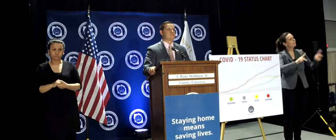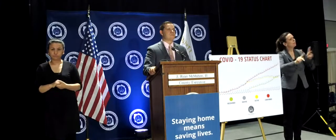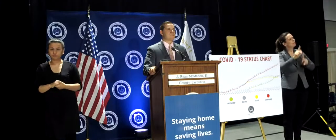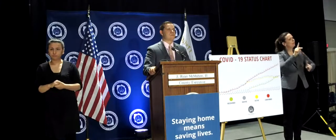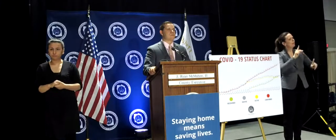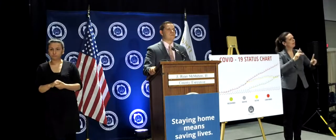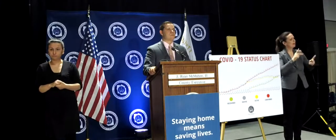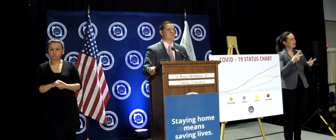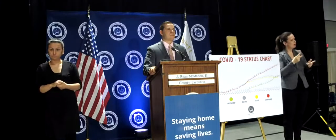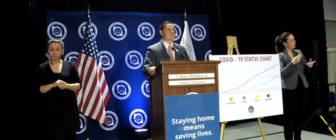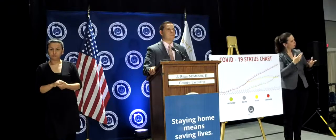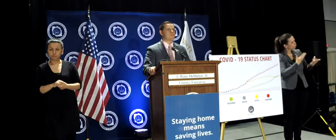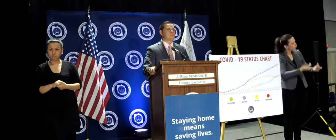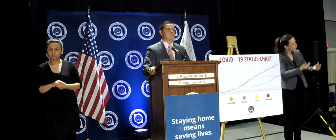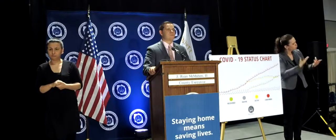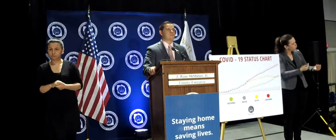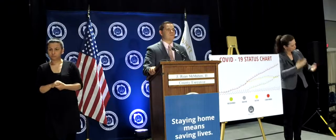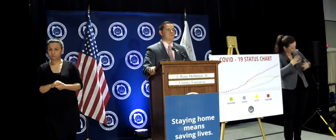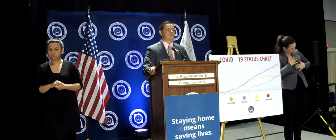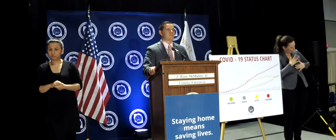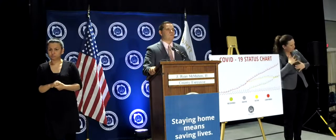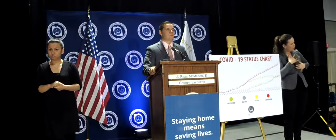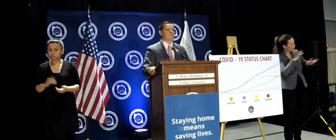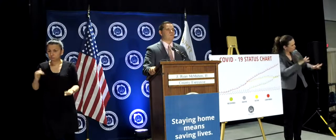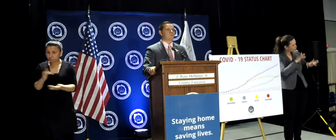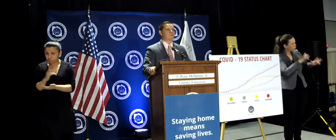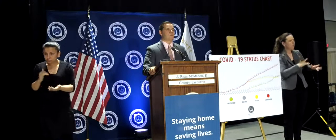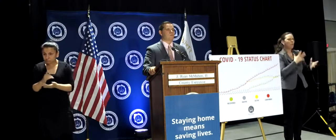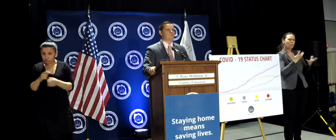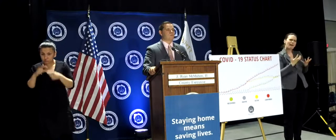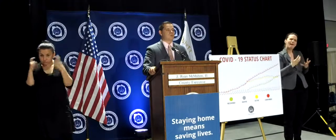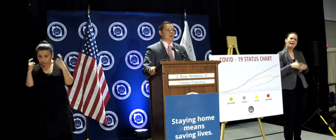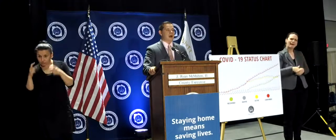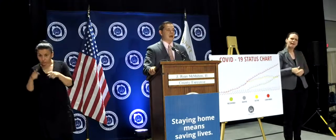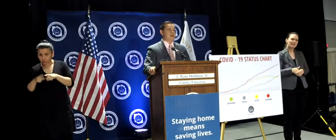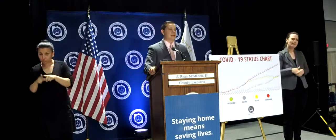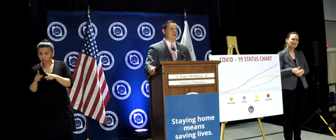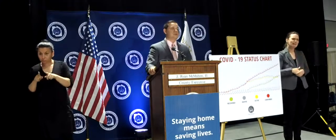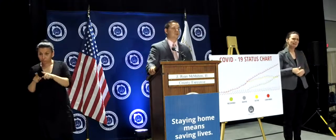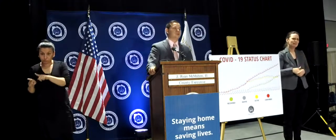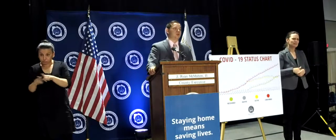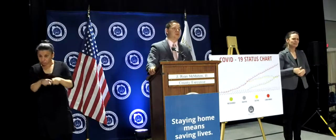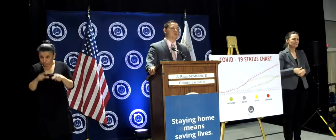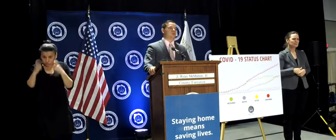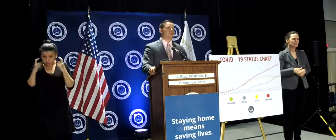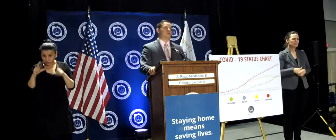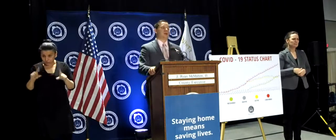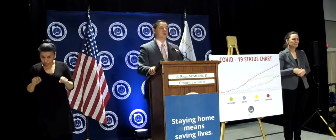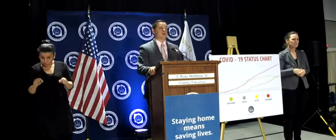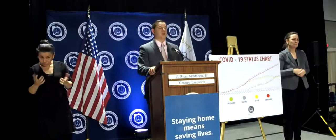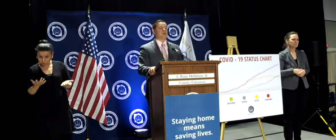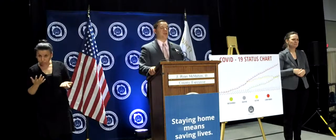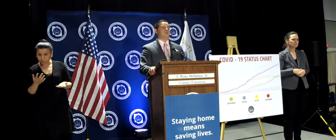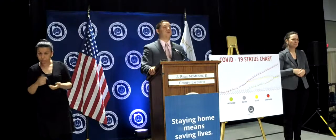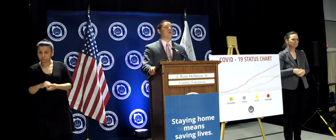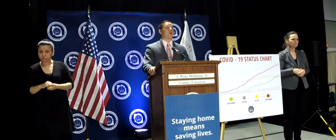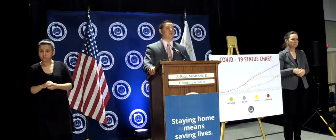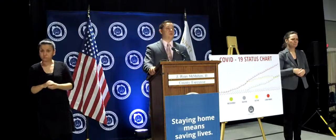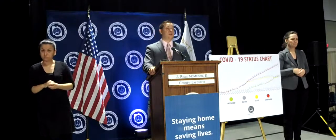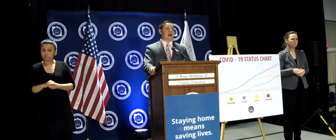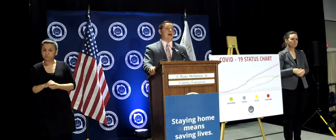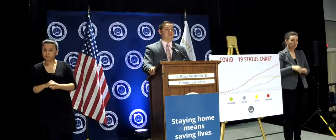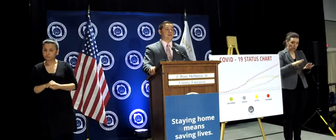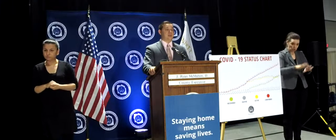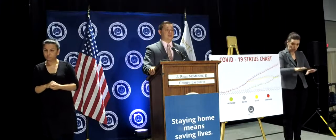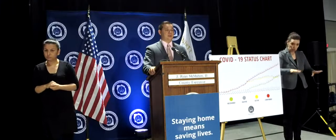do children have to wear masks in public? And I wanted to see if you knew anything about that. I think it's just, we've been encouraging